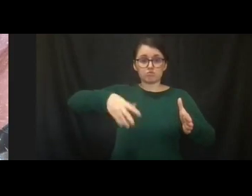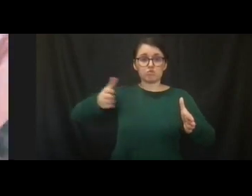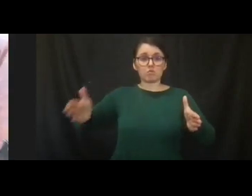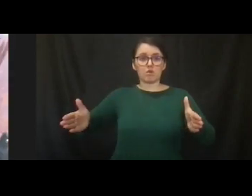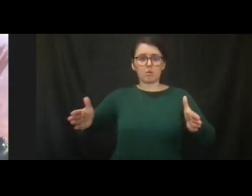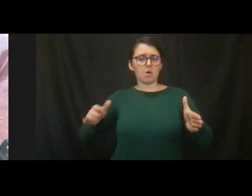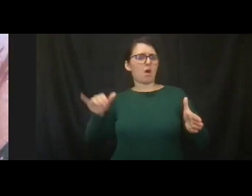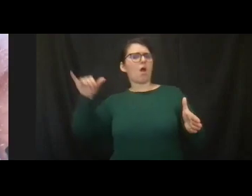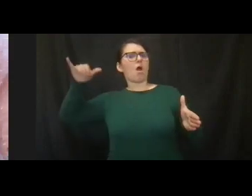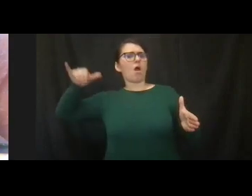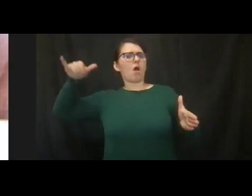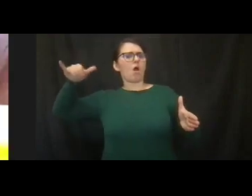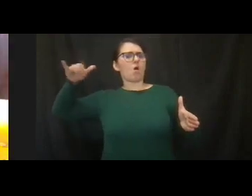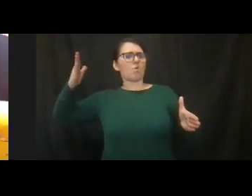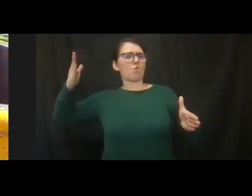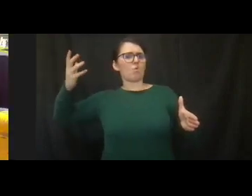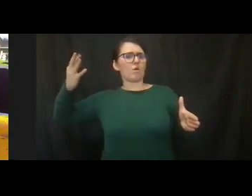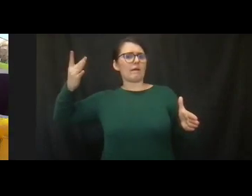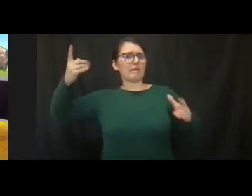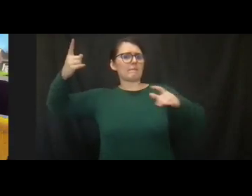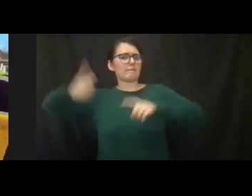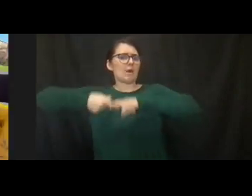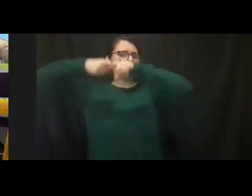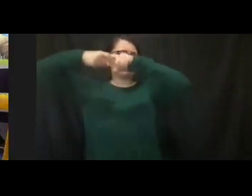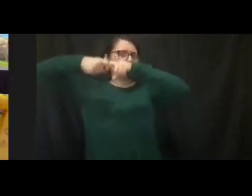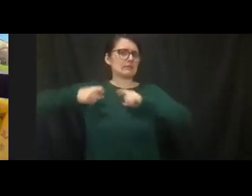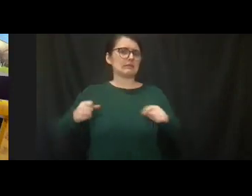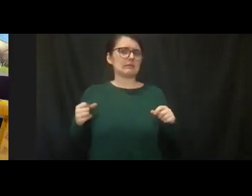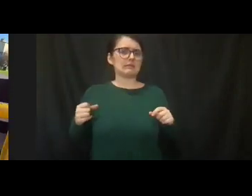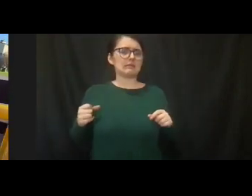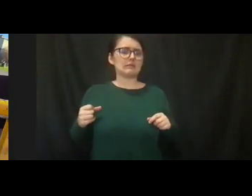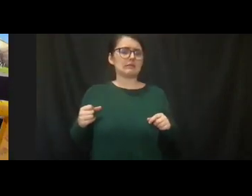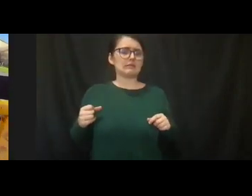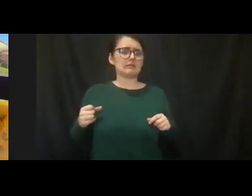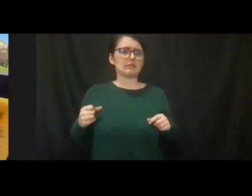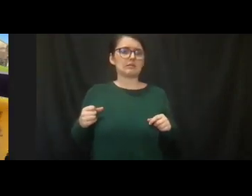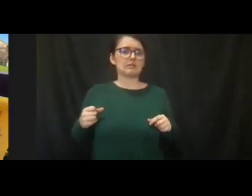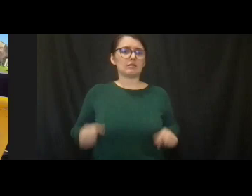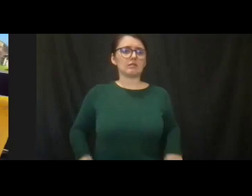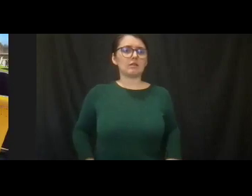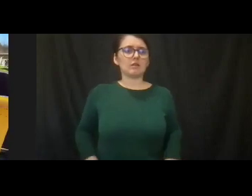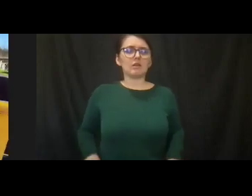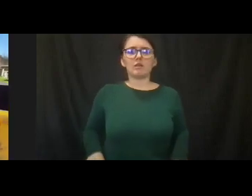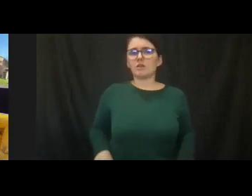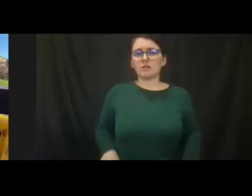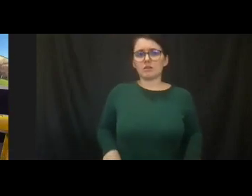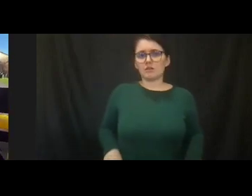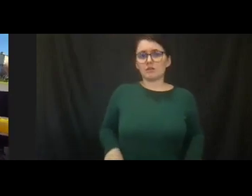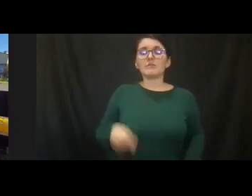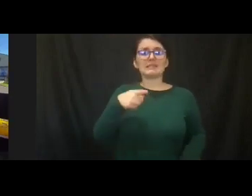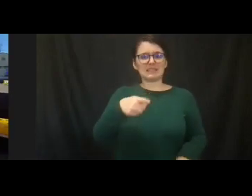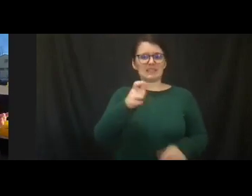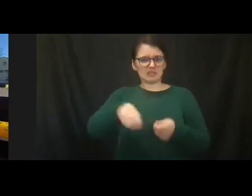Go. Pause. And tape is fine. Yep, you can. Yeah, it is in this